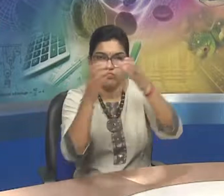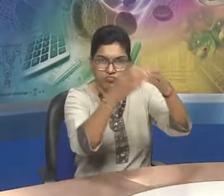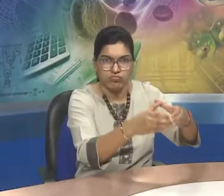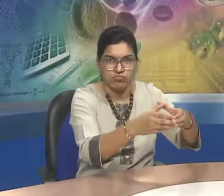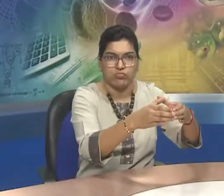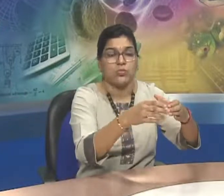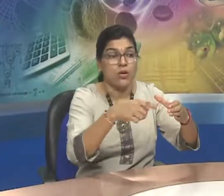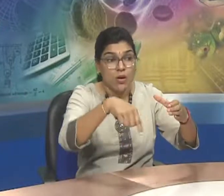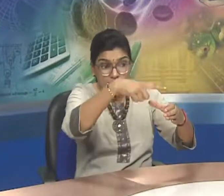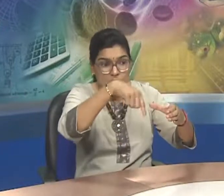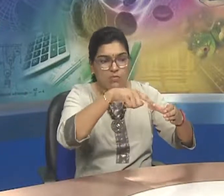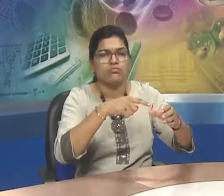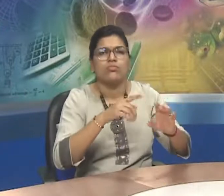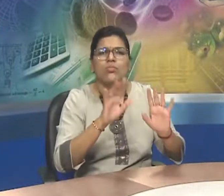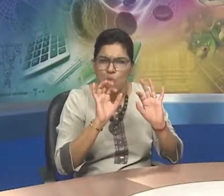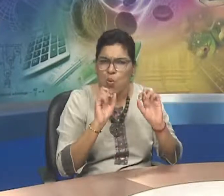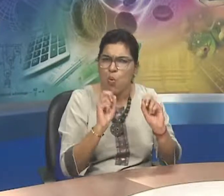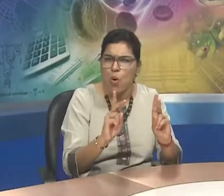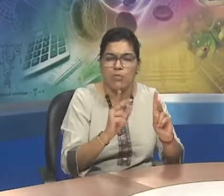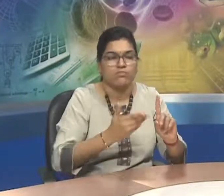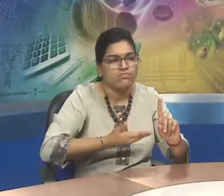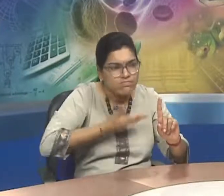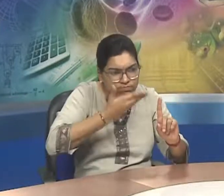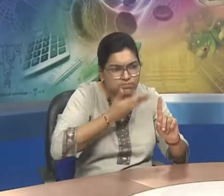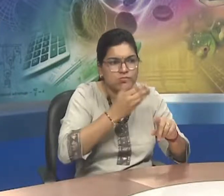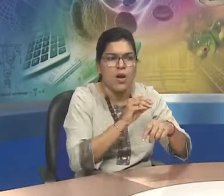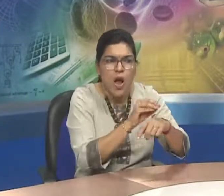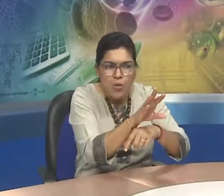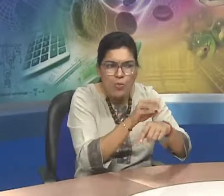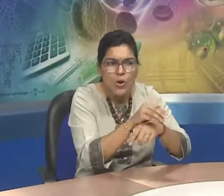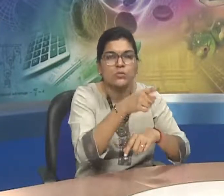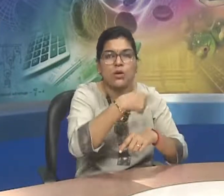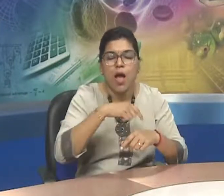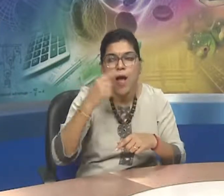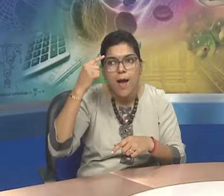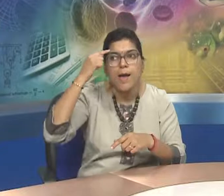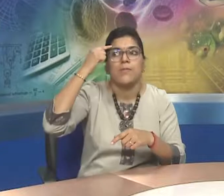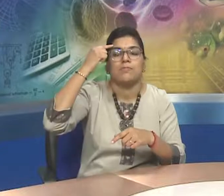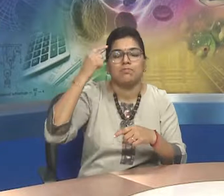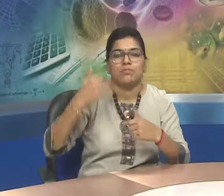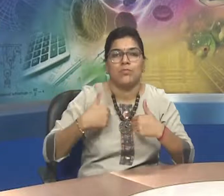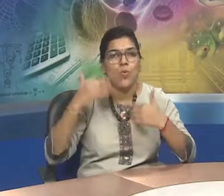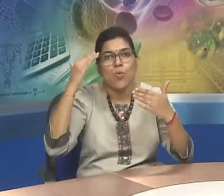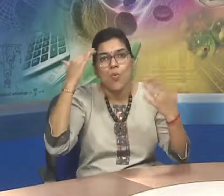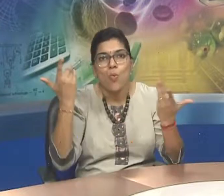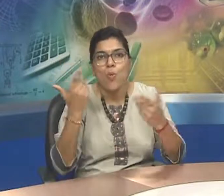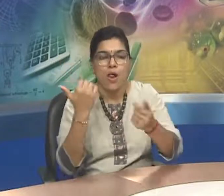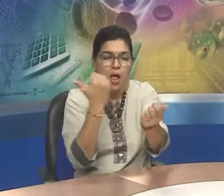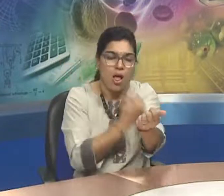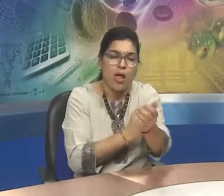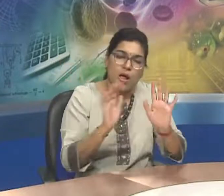because during this time the person who is arrested would be kept under preventive